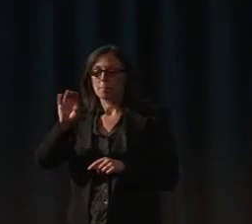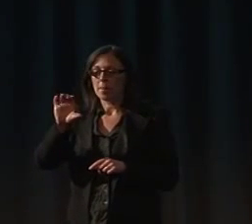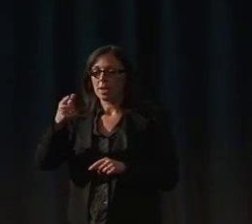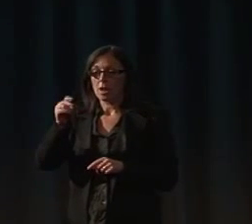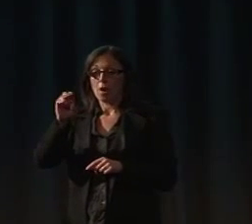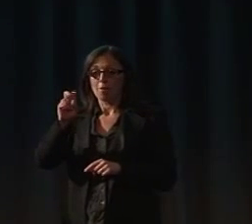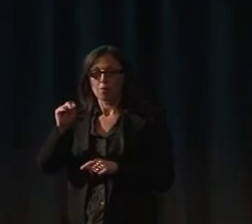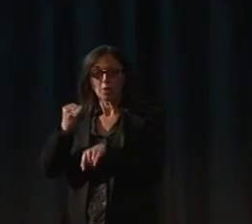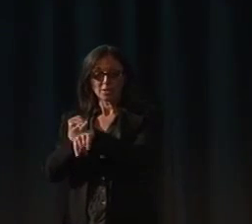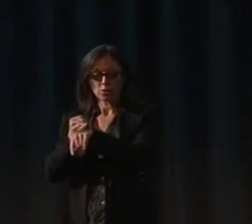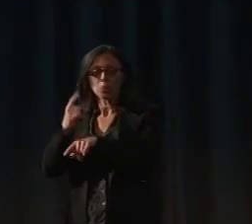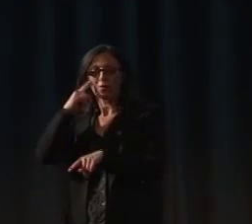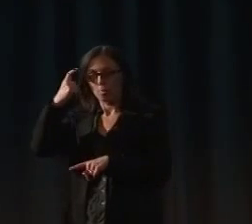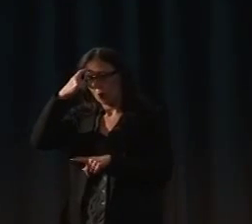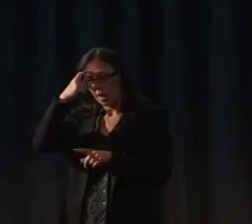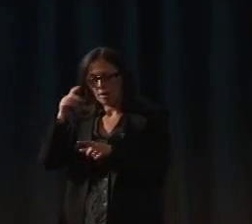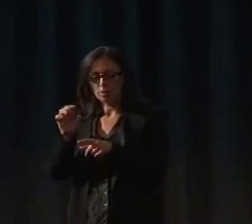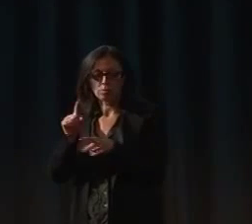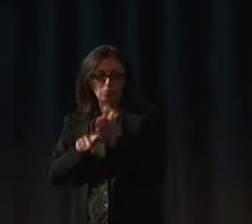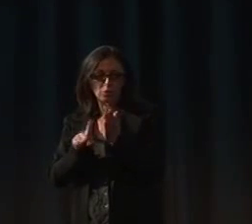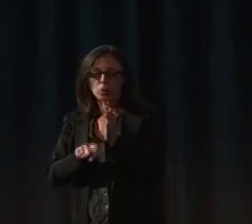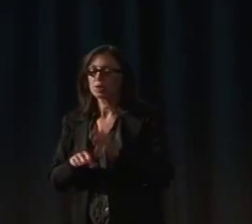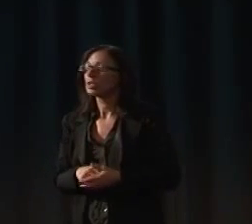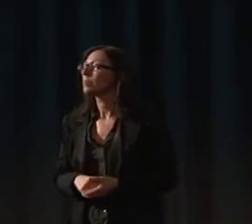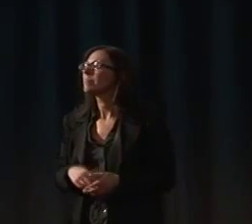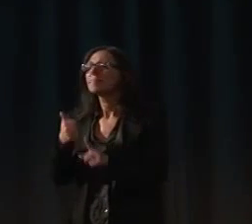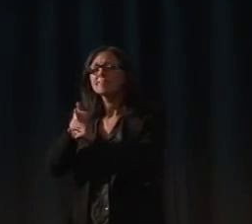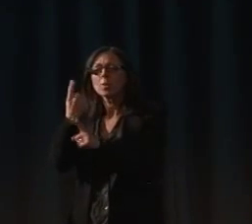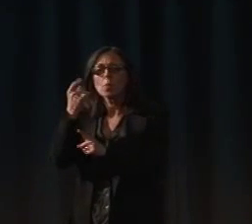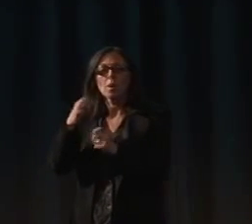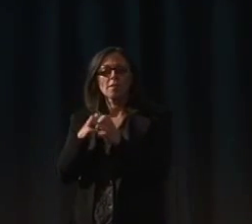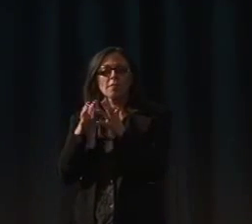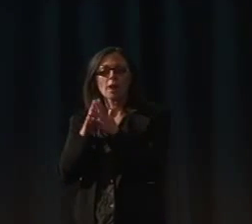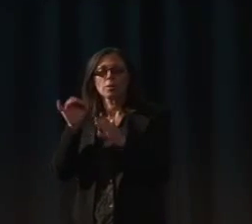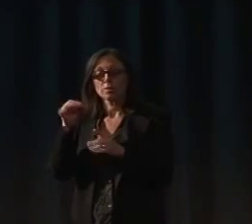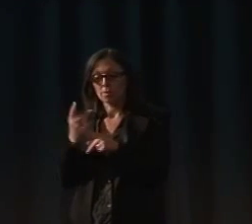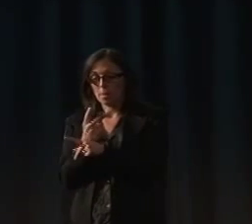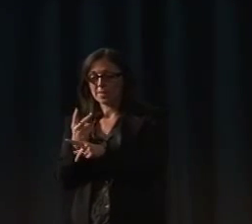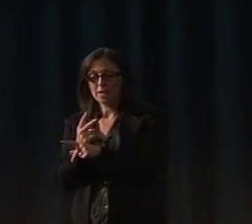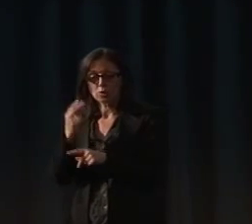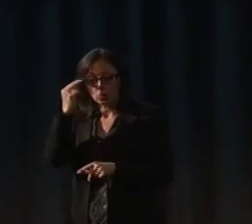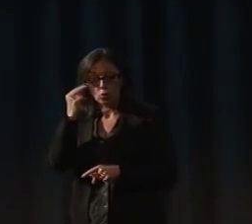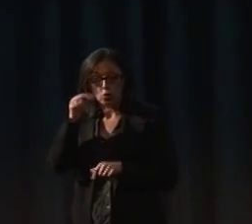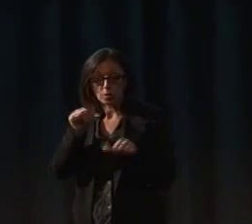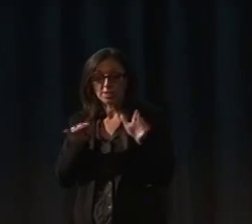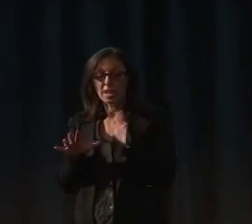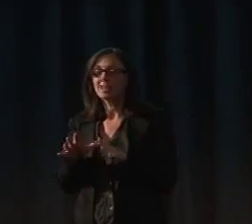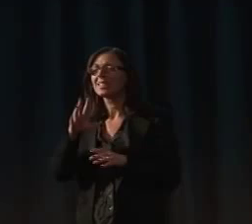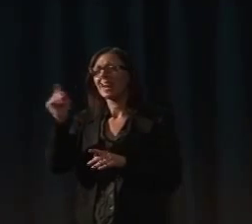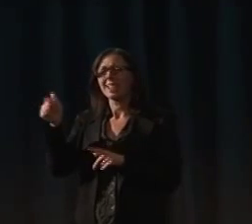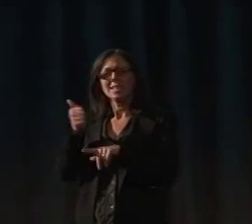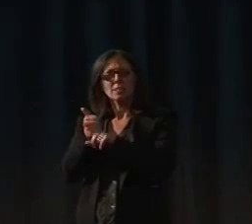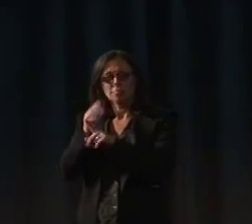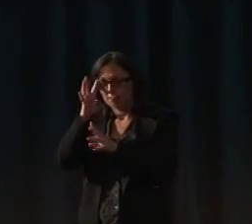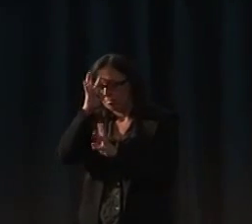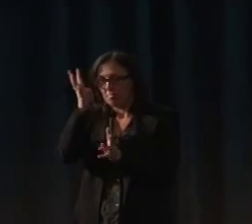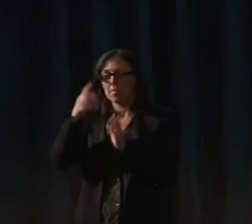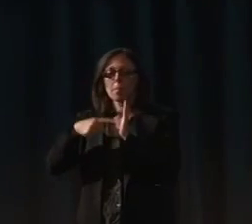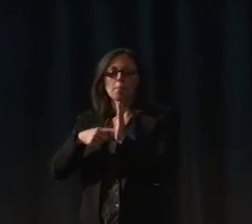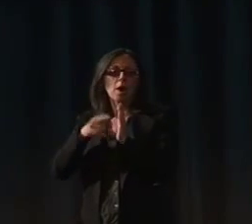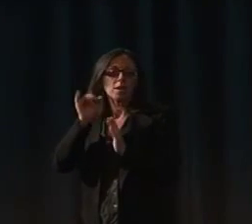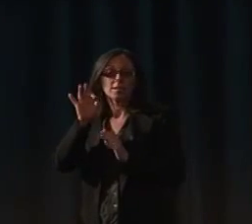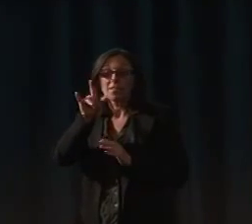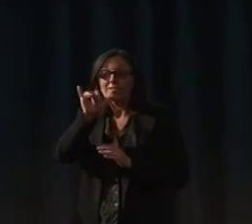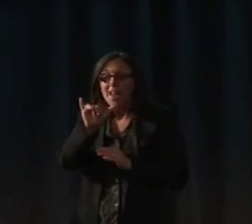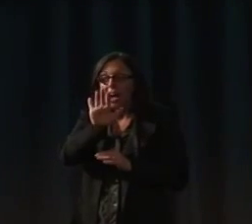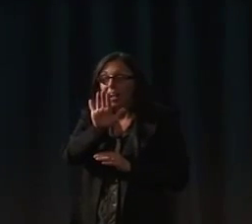originally trained in theoretical physics, and he's one of the founders of computational neuroscience. He pioneered models of the fly's visual system and of human